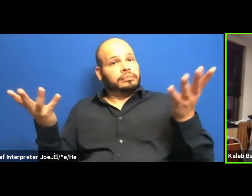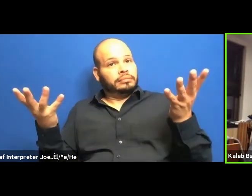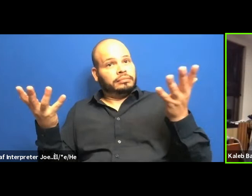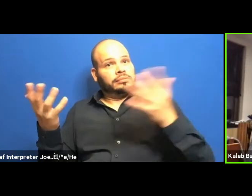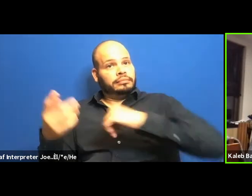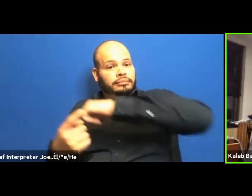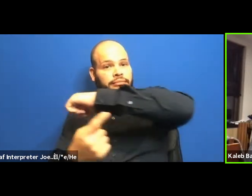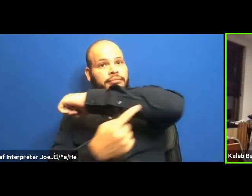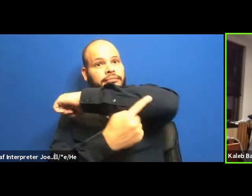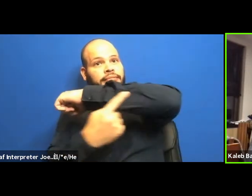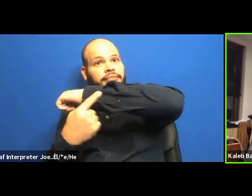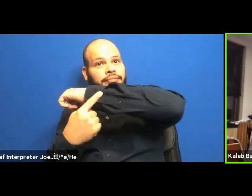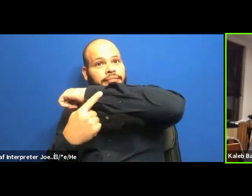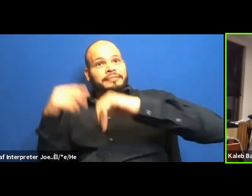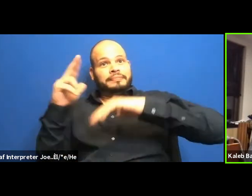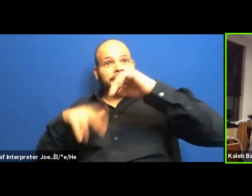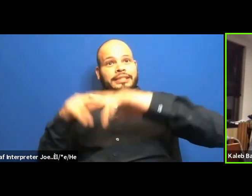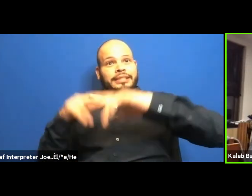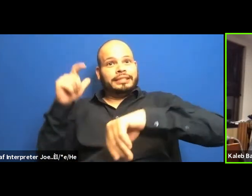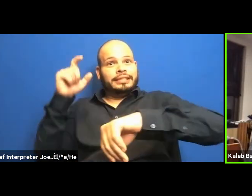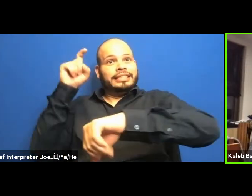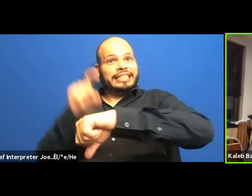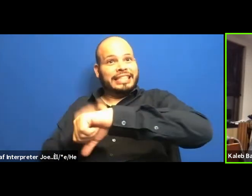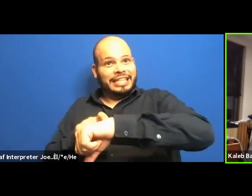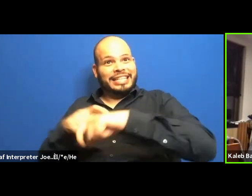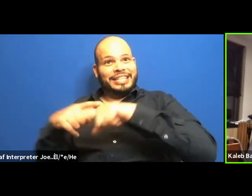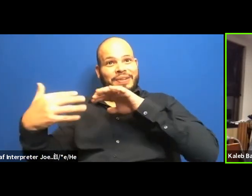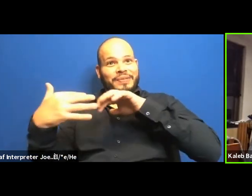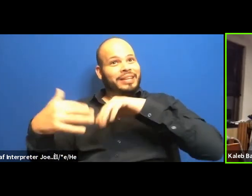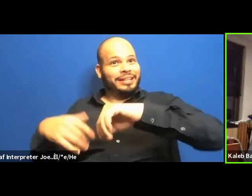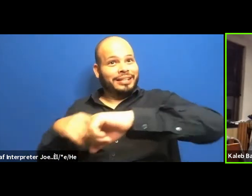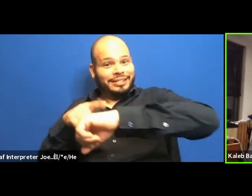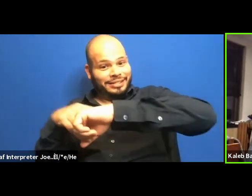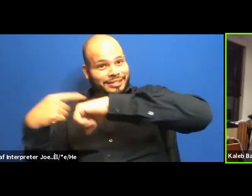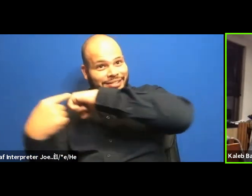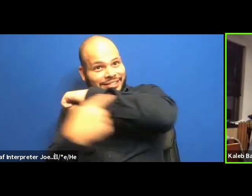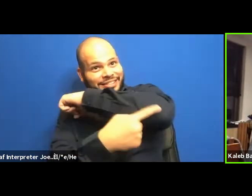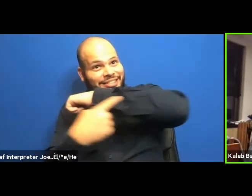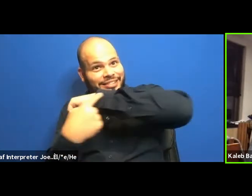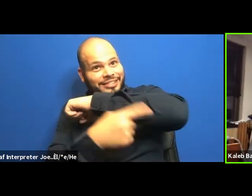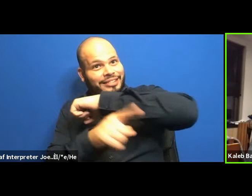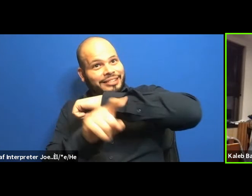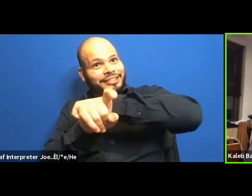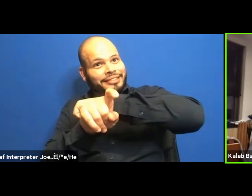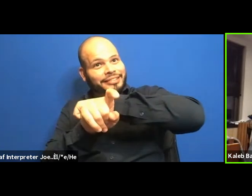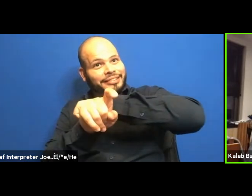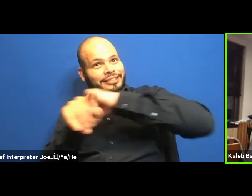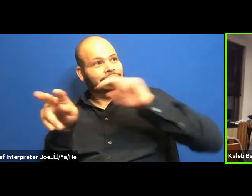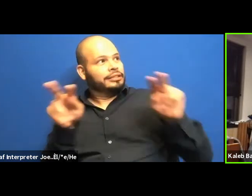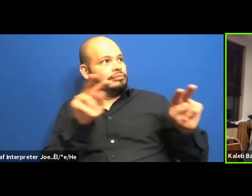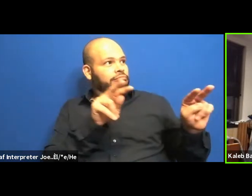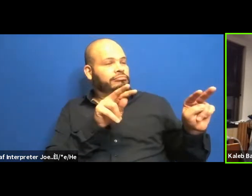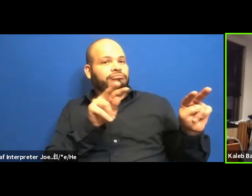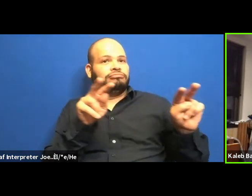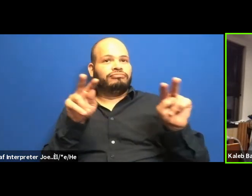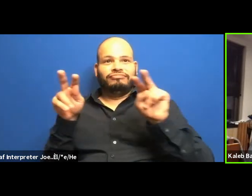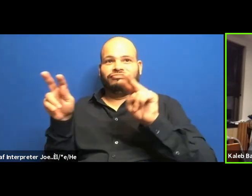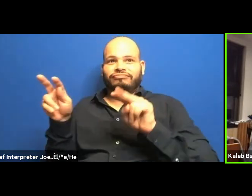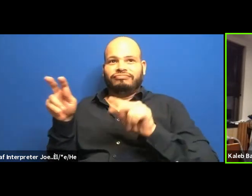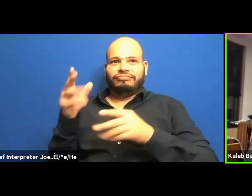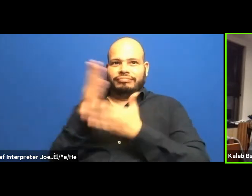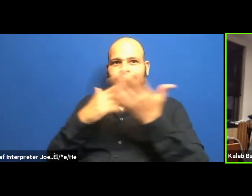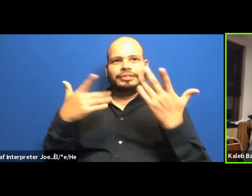of war, but understanding that this struggle is a long-term struggle, that we've been here before,